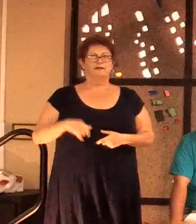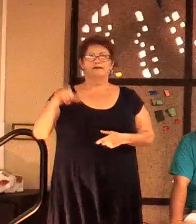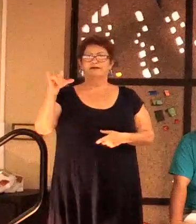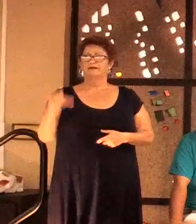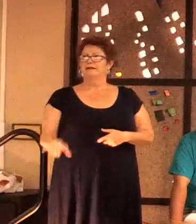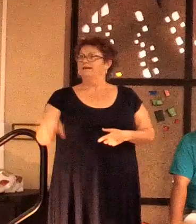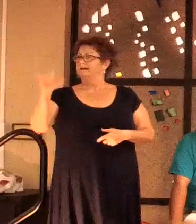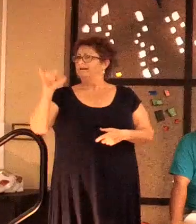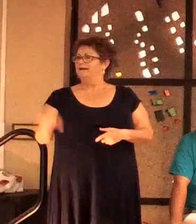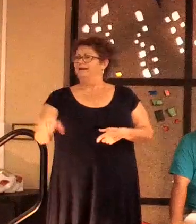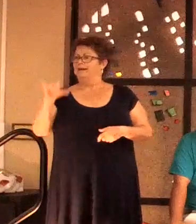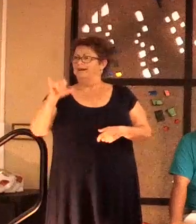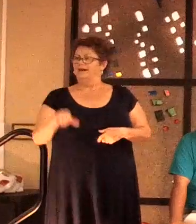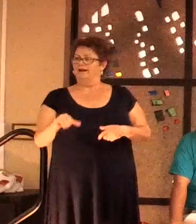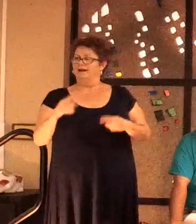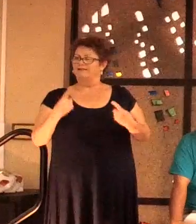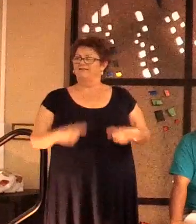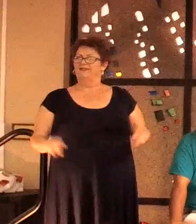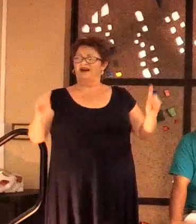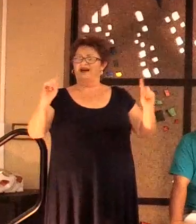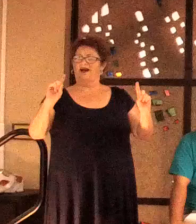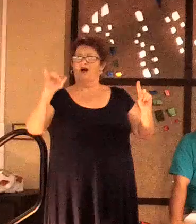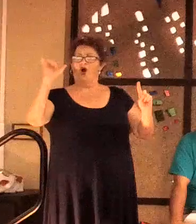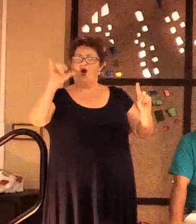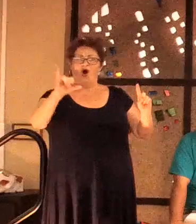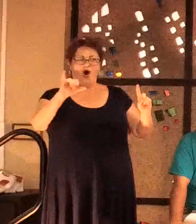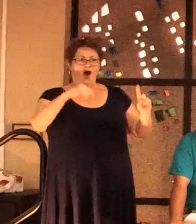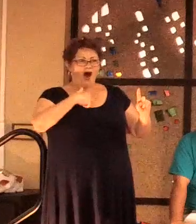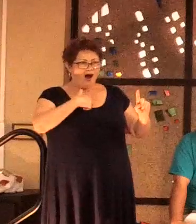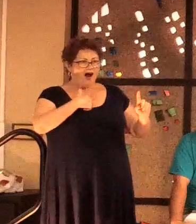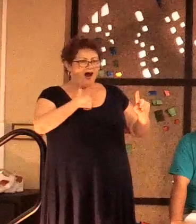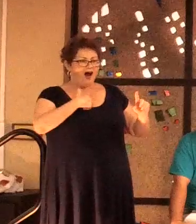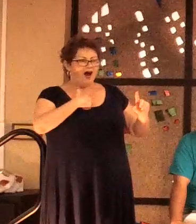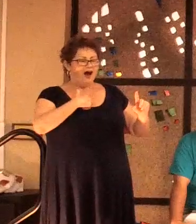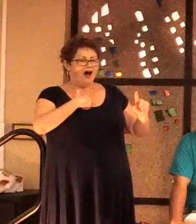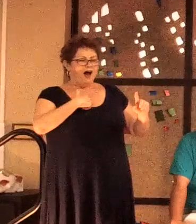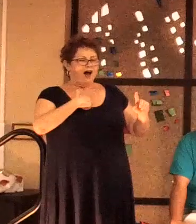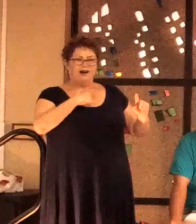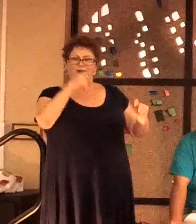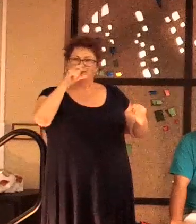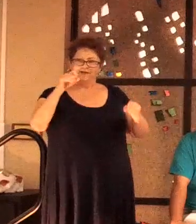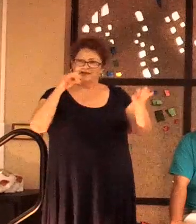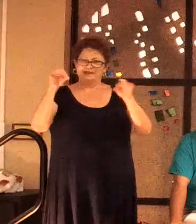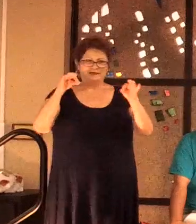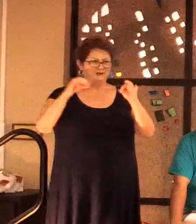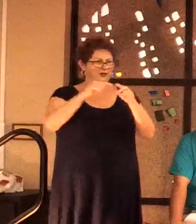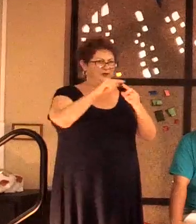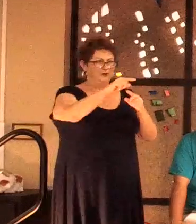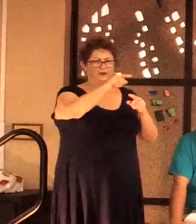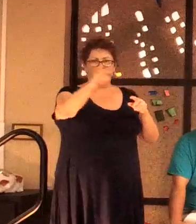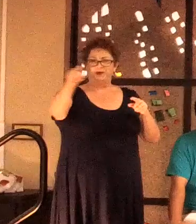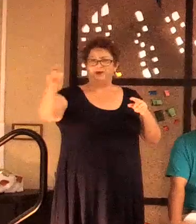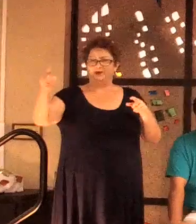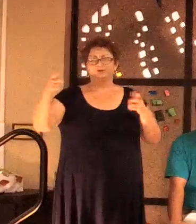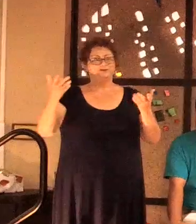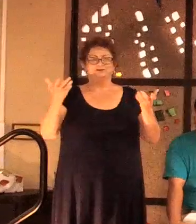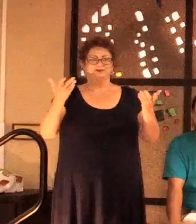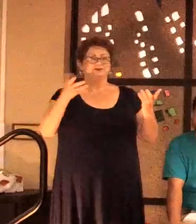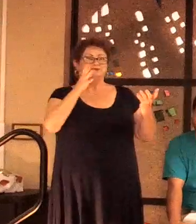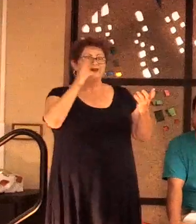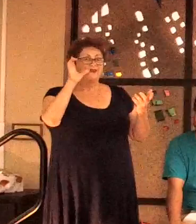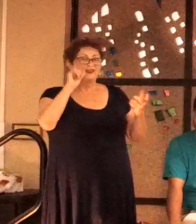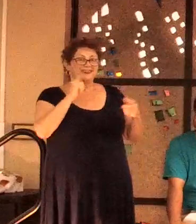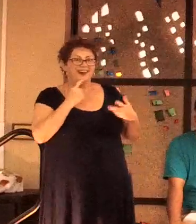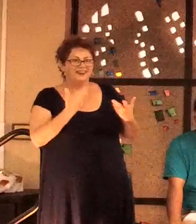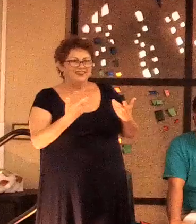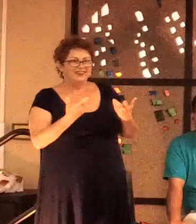and I felt like this piece that was missing from me automatically connected to me from somewhere, and I didn't really have to explain to